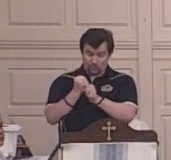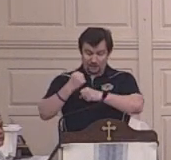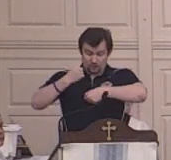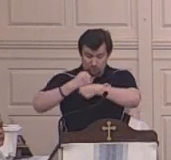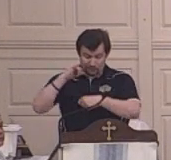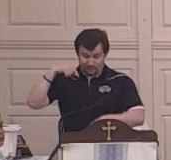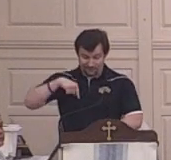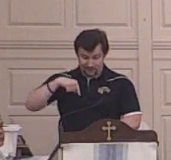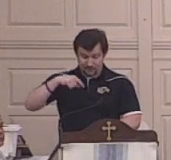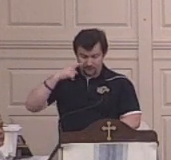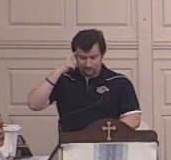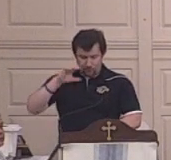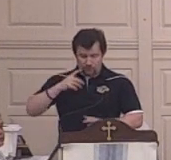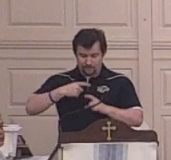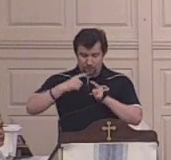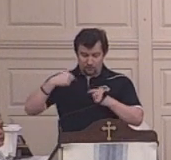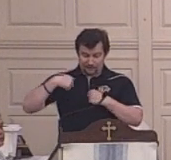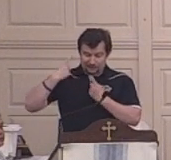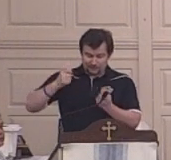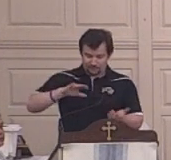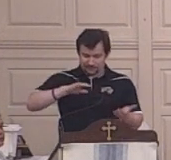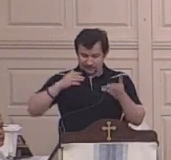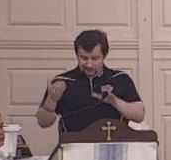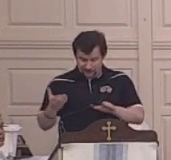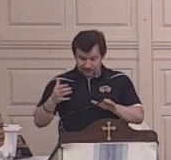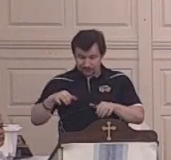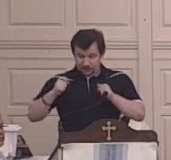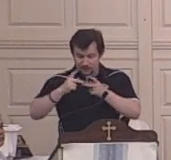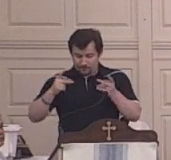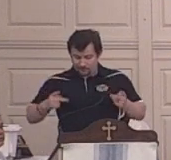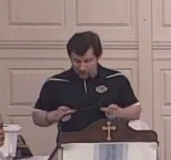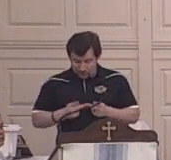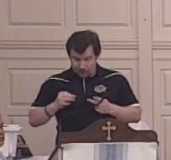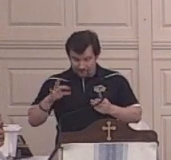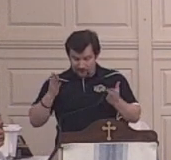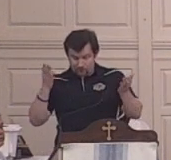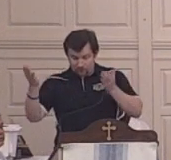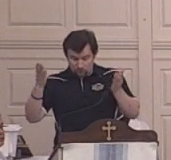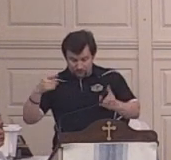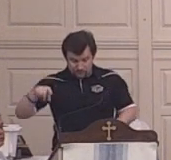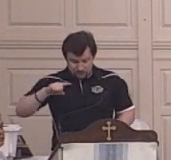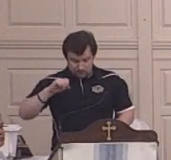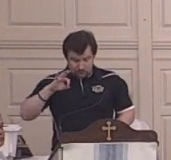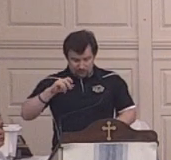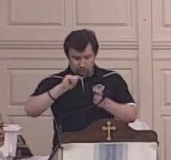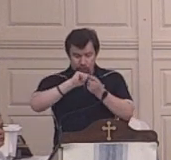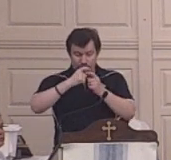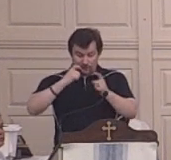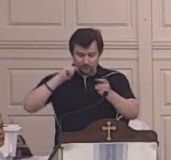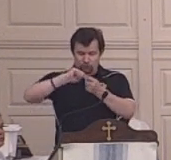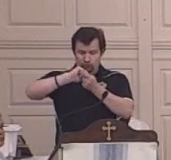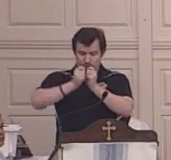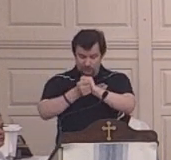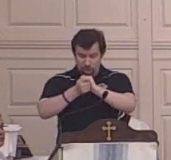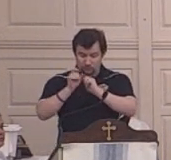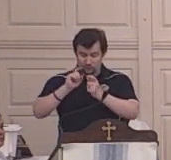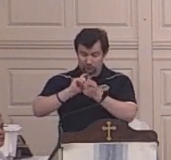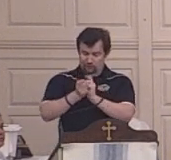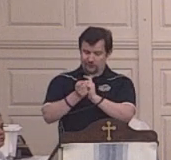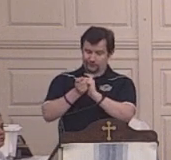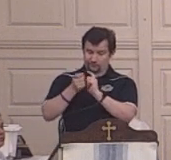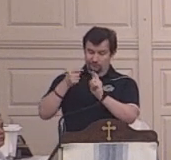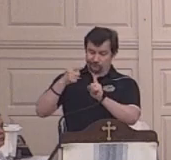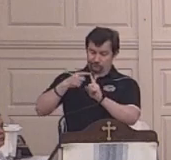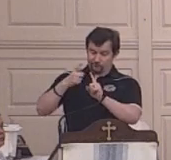For this reason, he is mediator of a new covenant. Since a death has taken place for deliverance